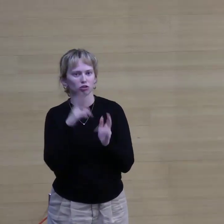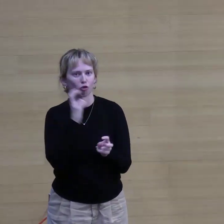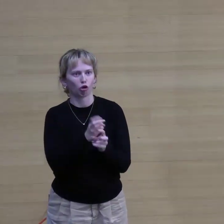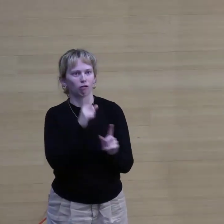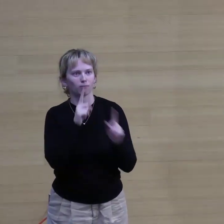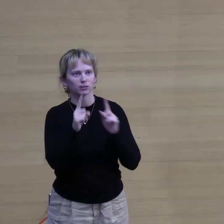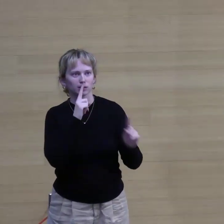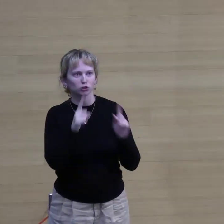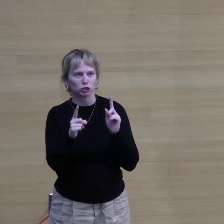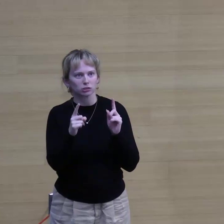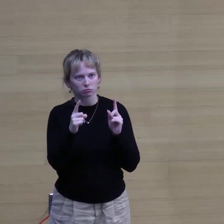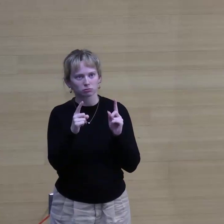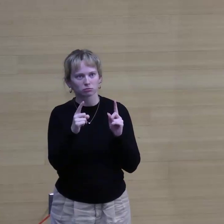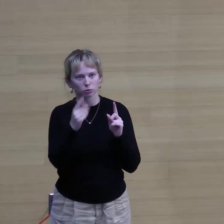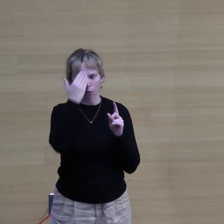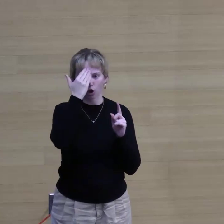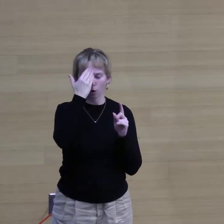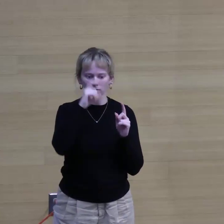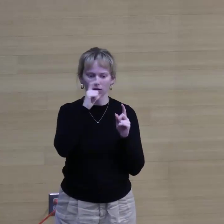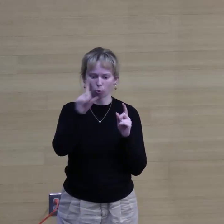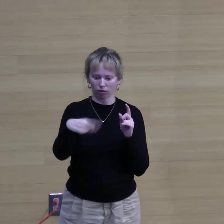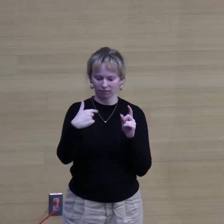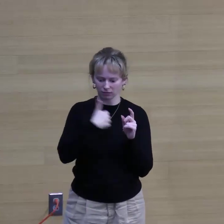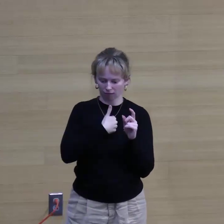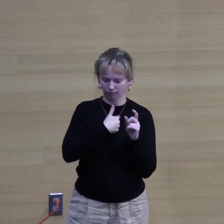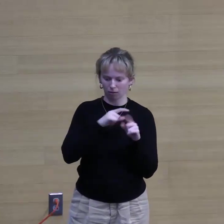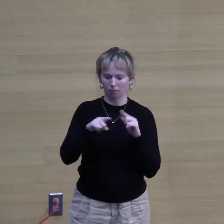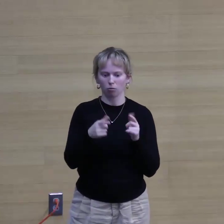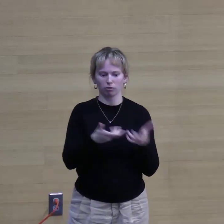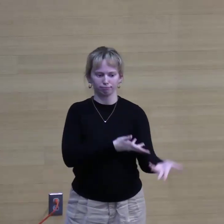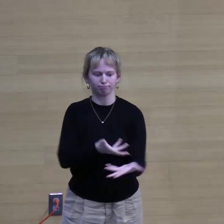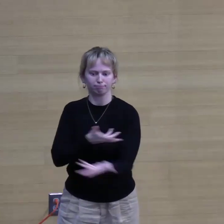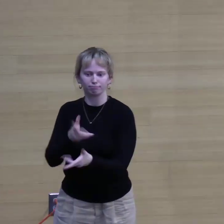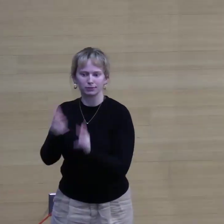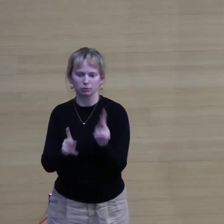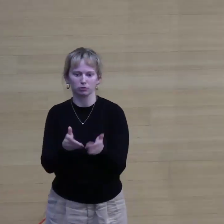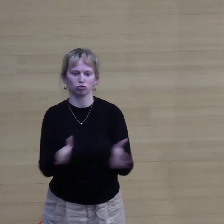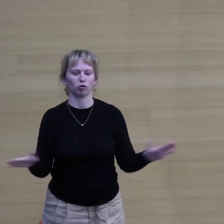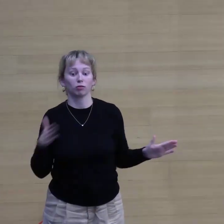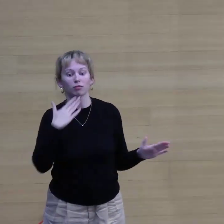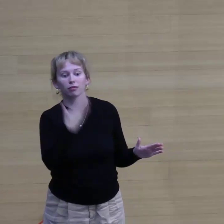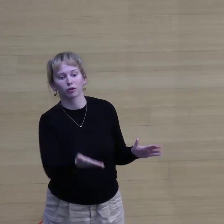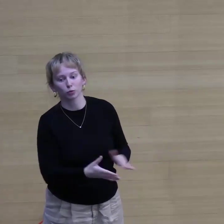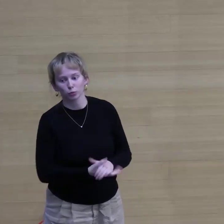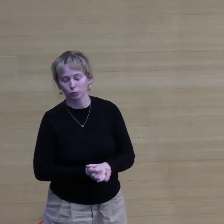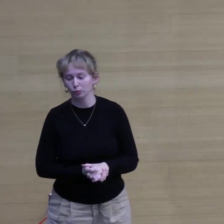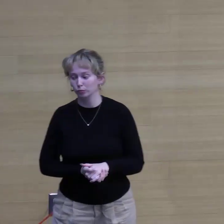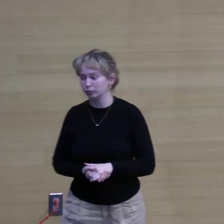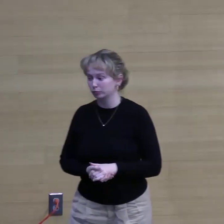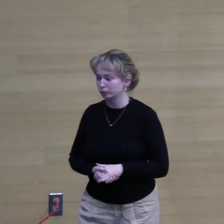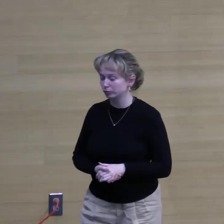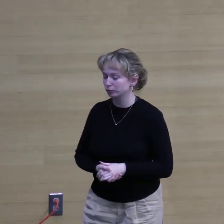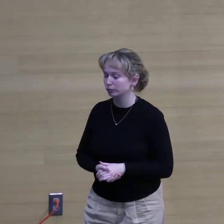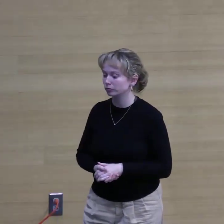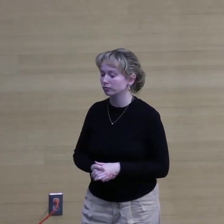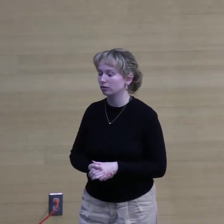hard conversation to have, not only with yourself, but with others. Thank you. Do you want to go first?